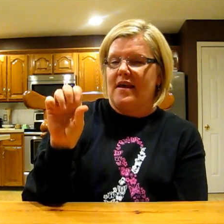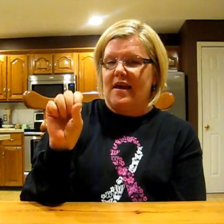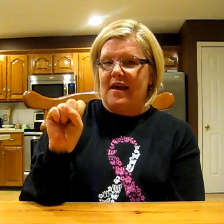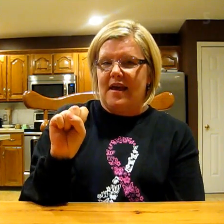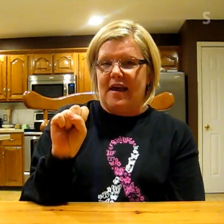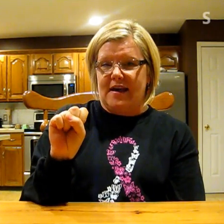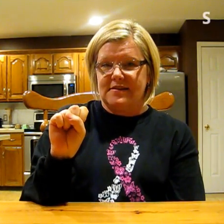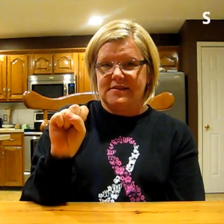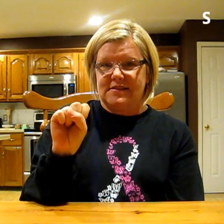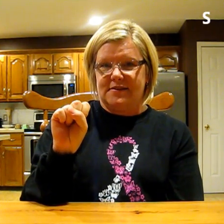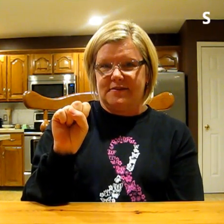S,